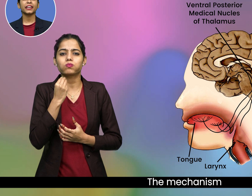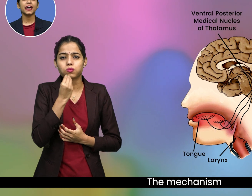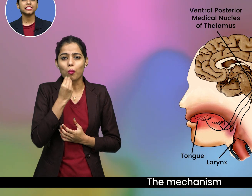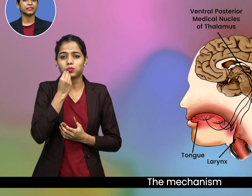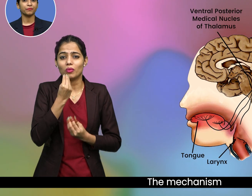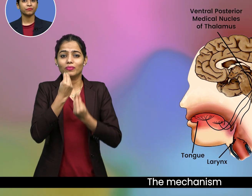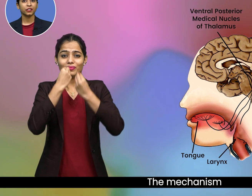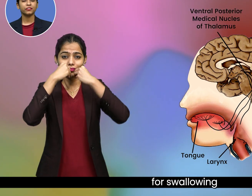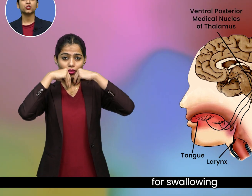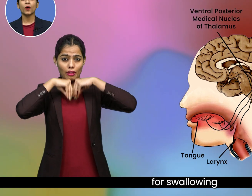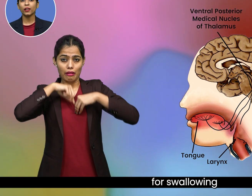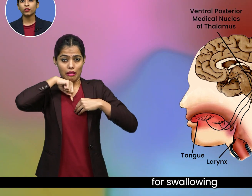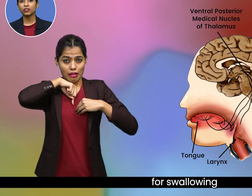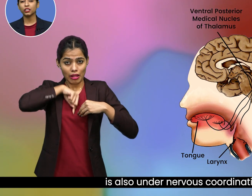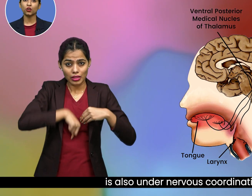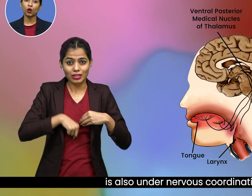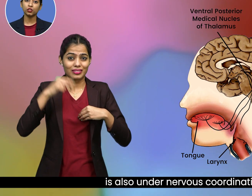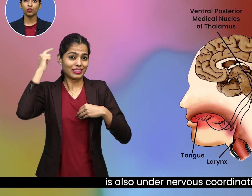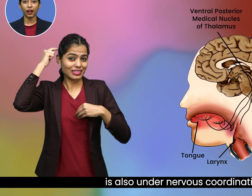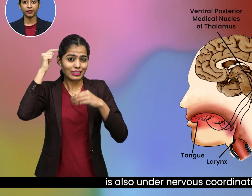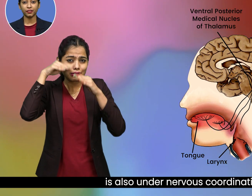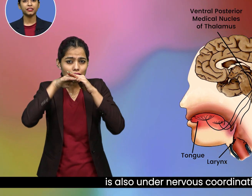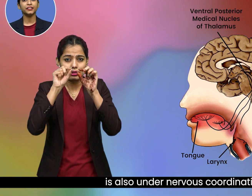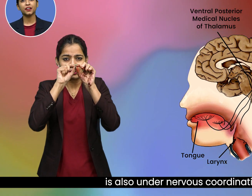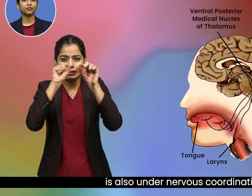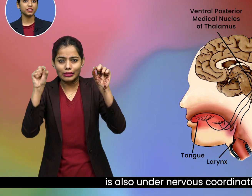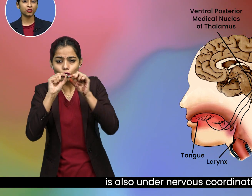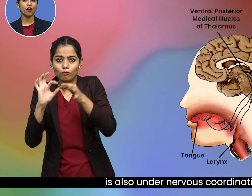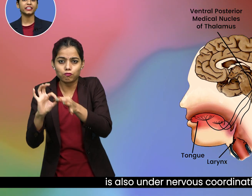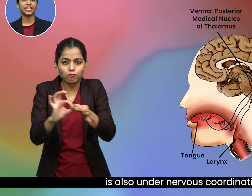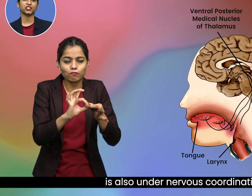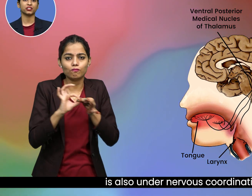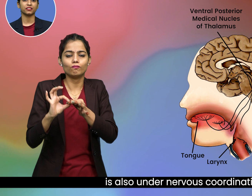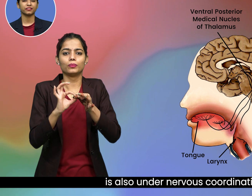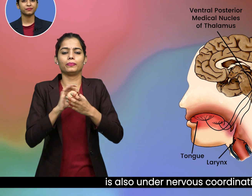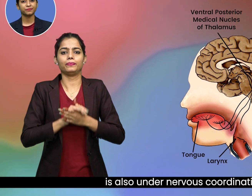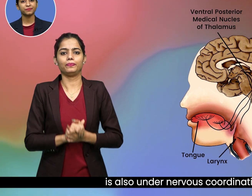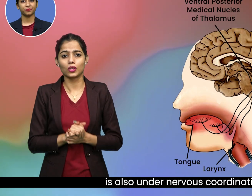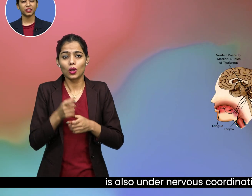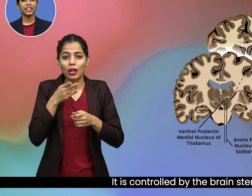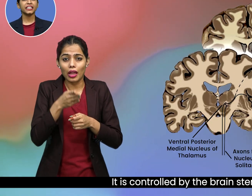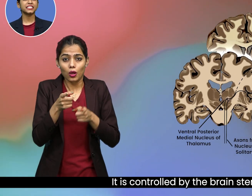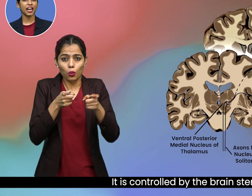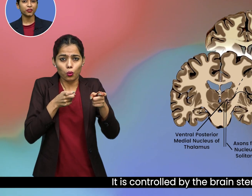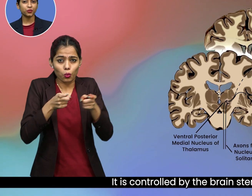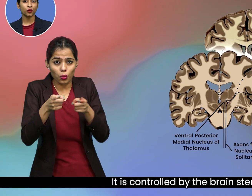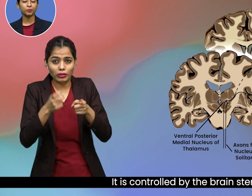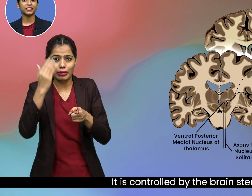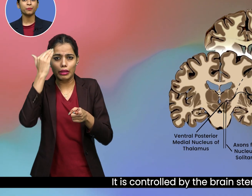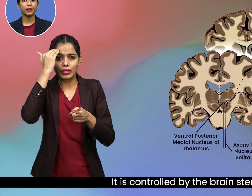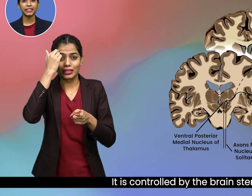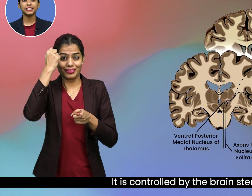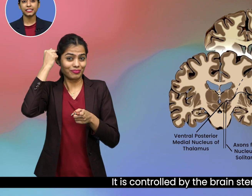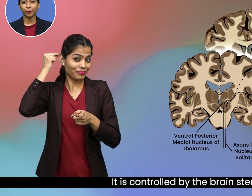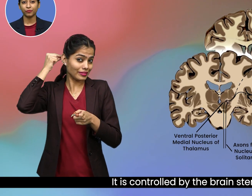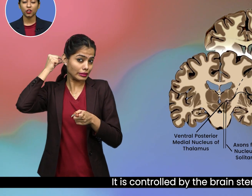The mechanism for swallowing is also under nervous coordination. It is controlled by